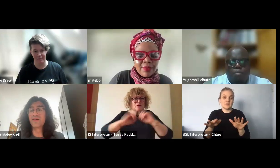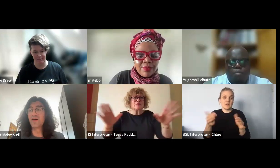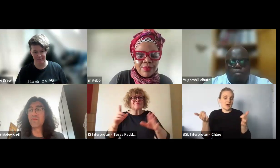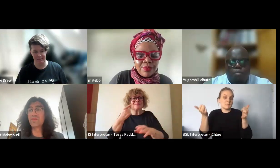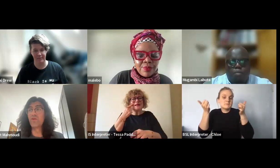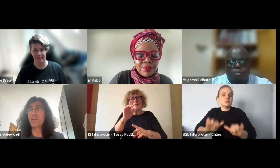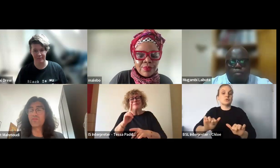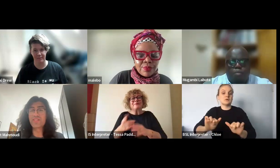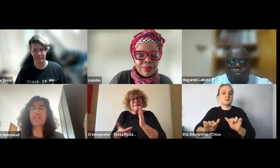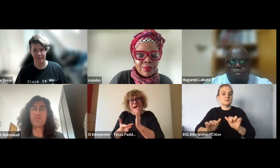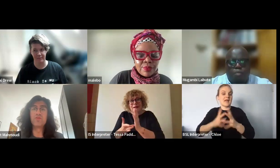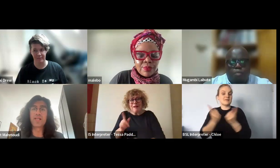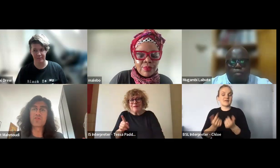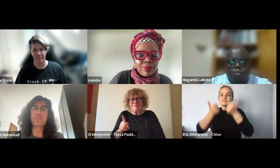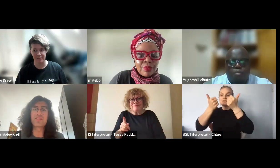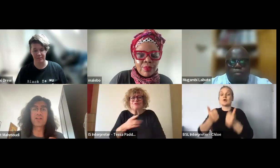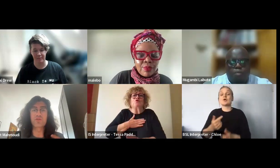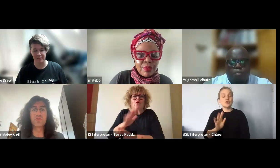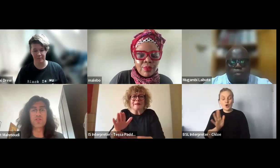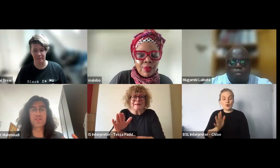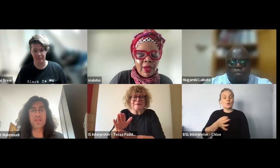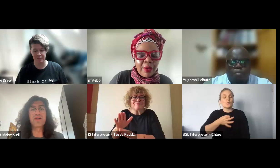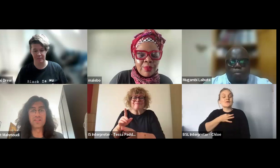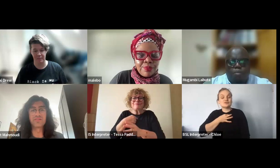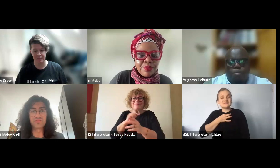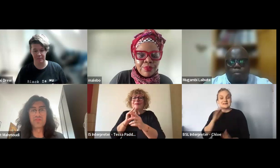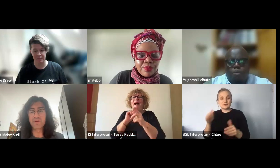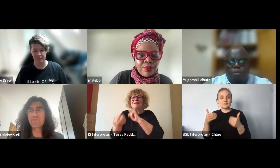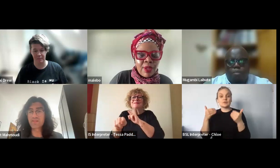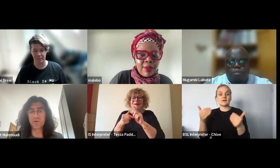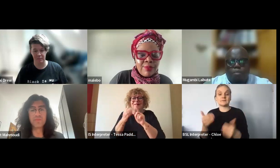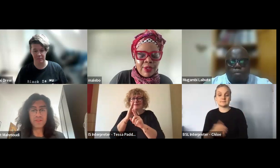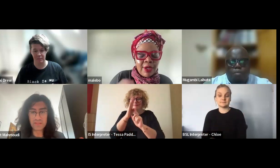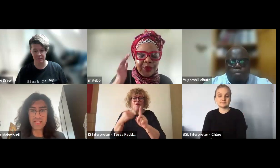and we are risking moving into this techno-solutionist